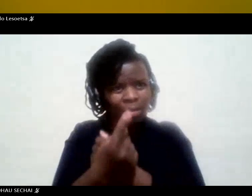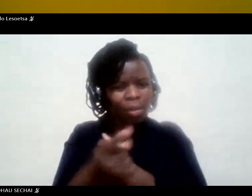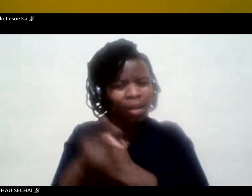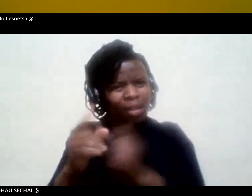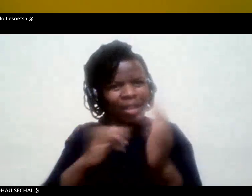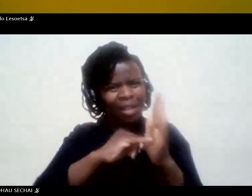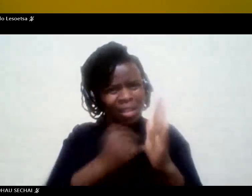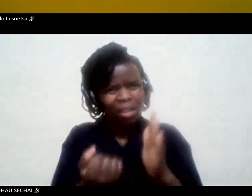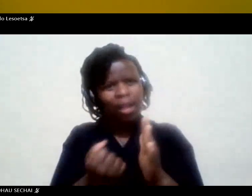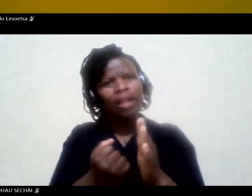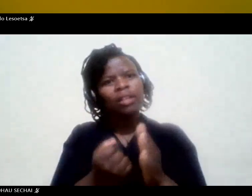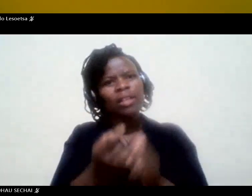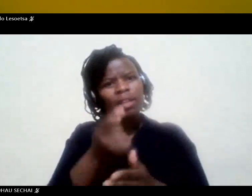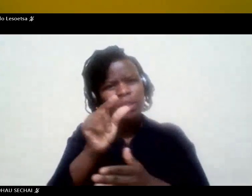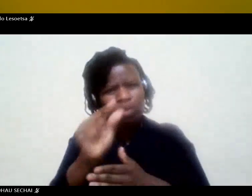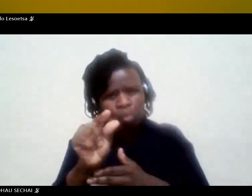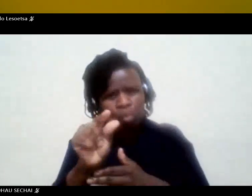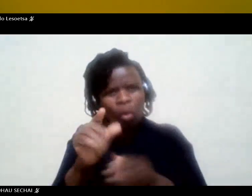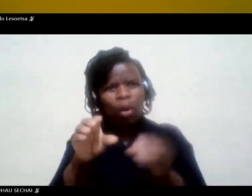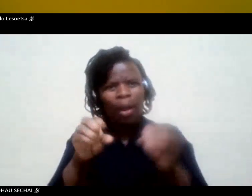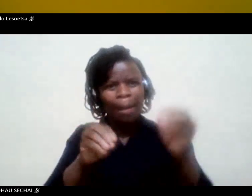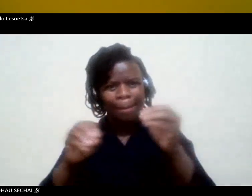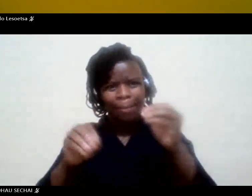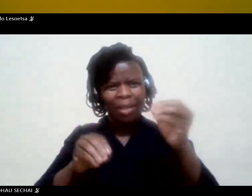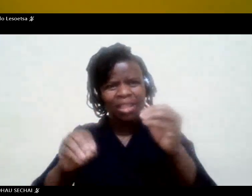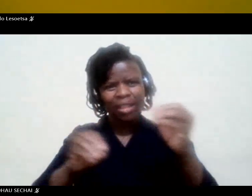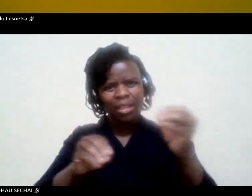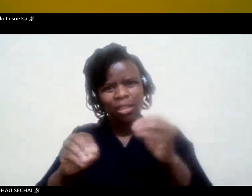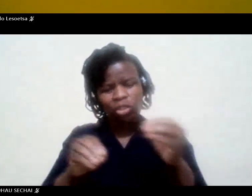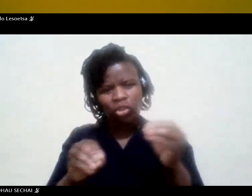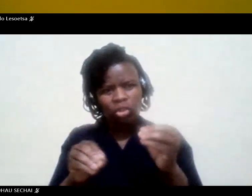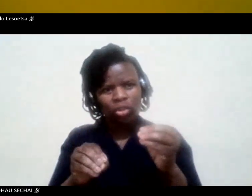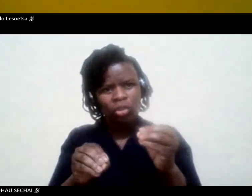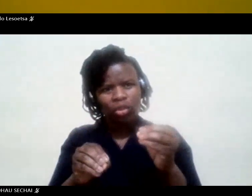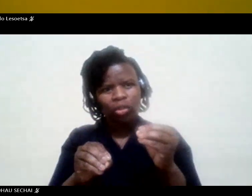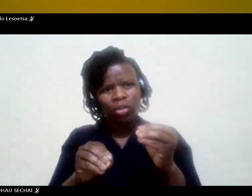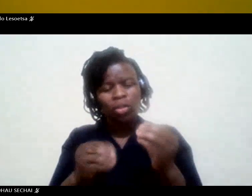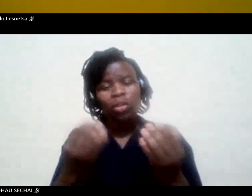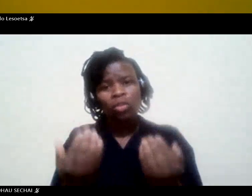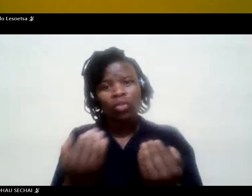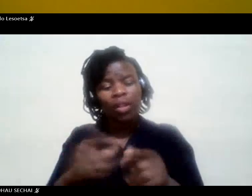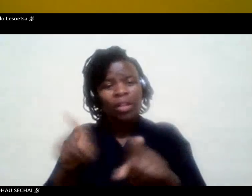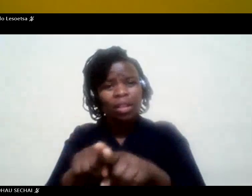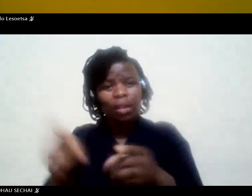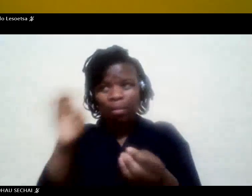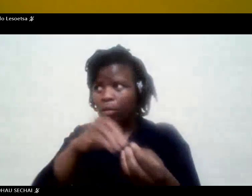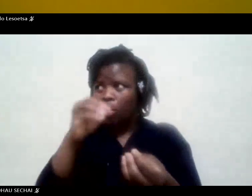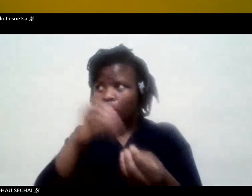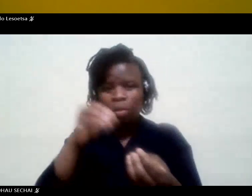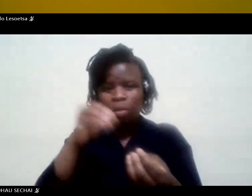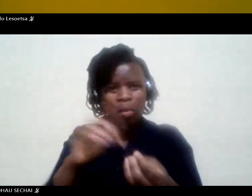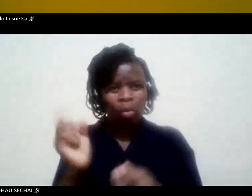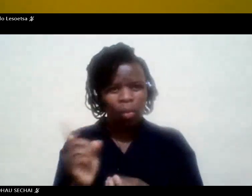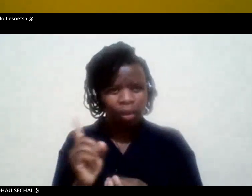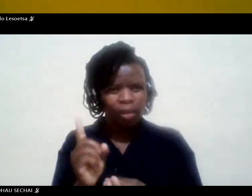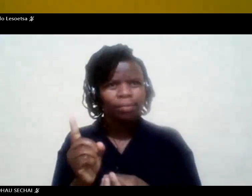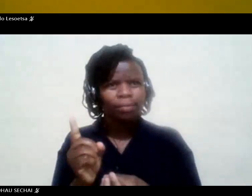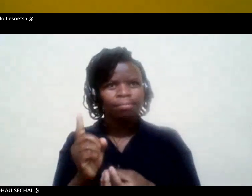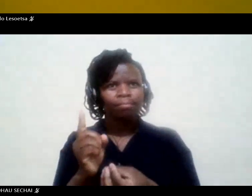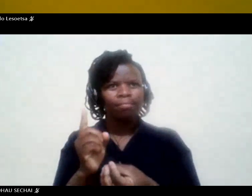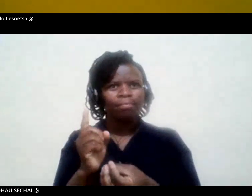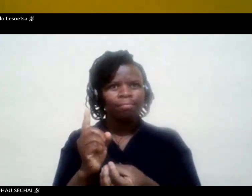percentage, small section of the challenges persons with visual impairment or persons with disabilities. It